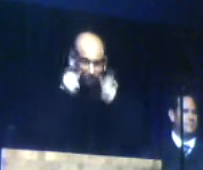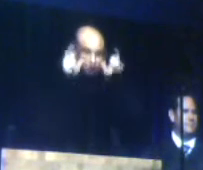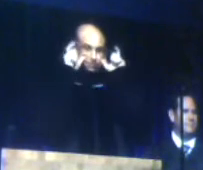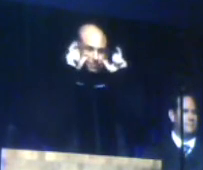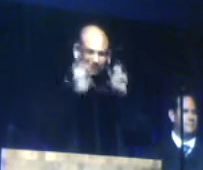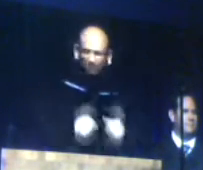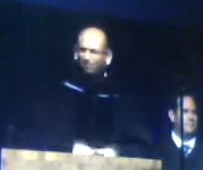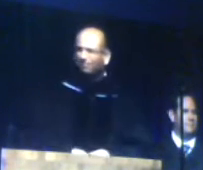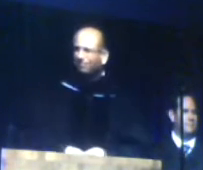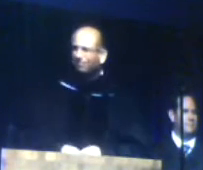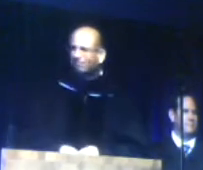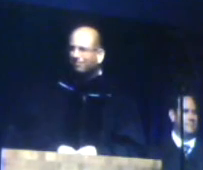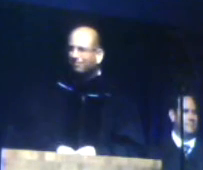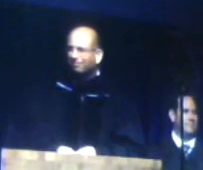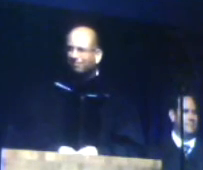popping those pills that help you stay up all night.